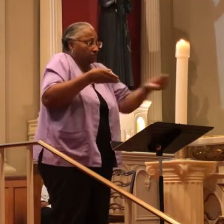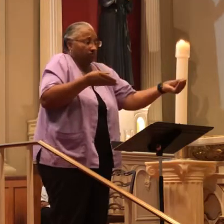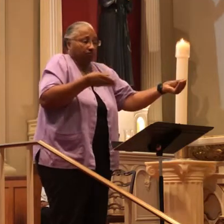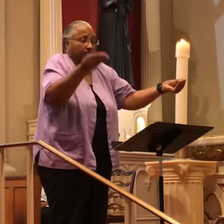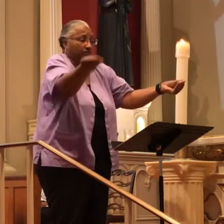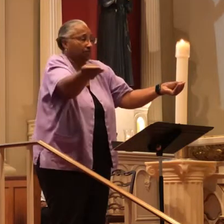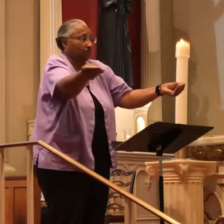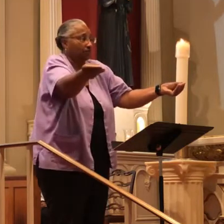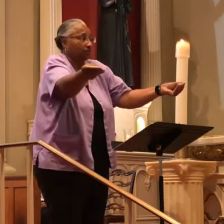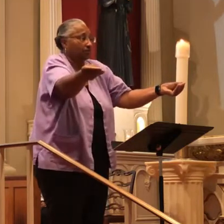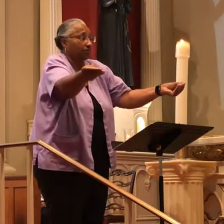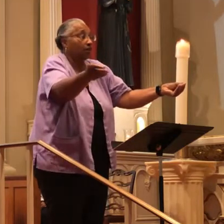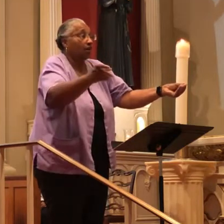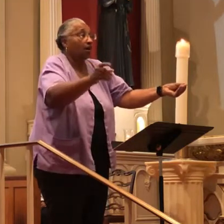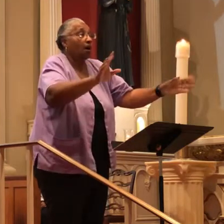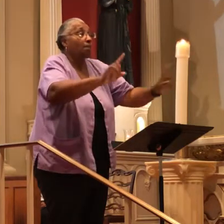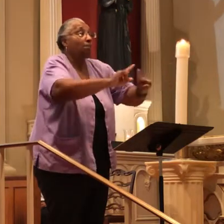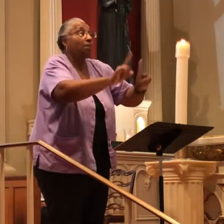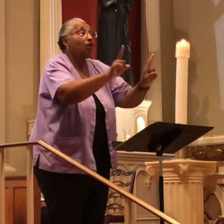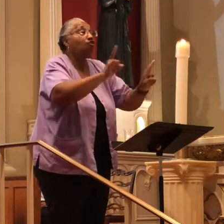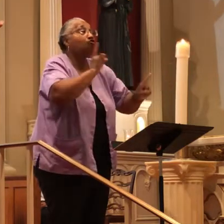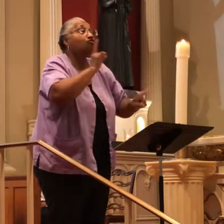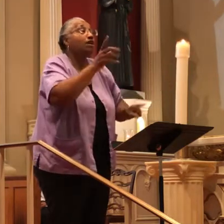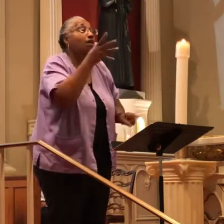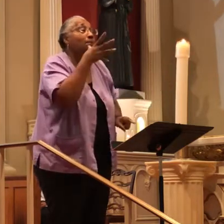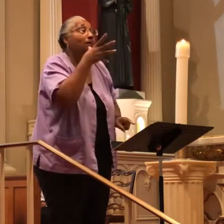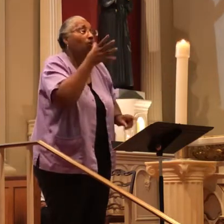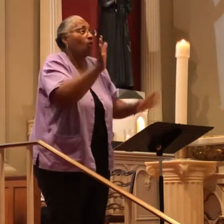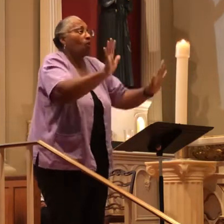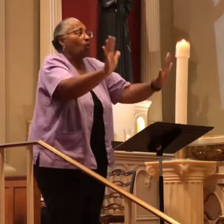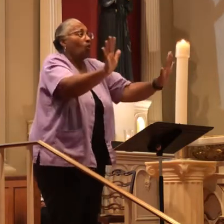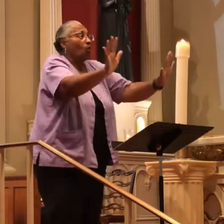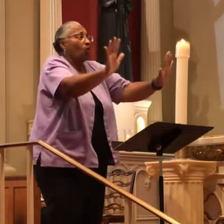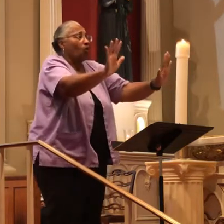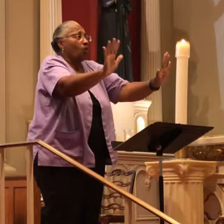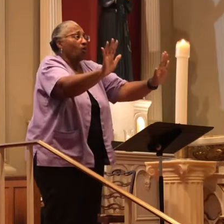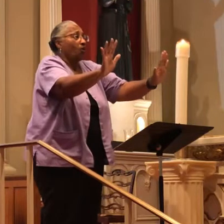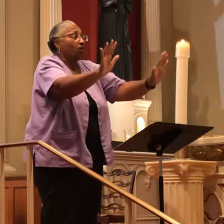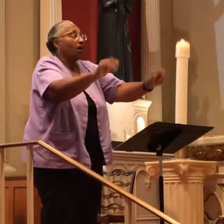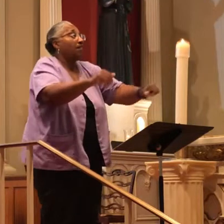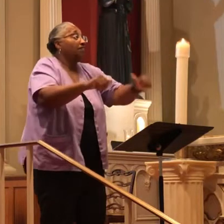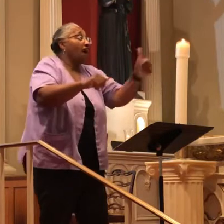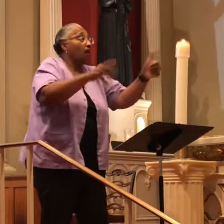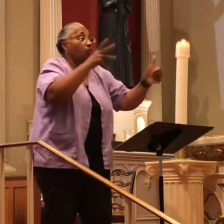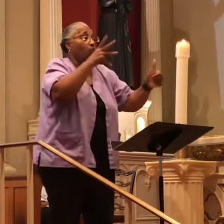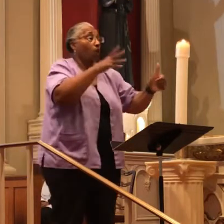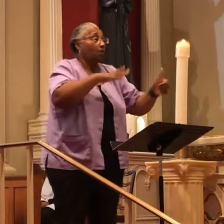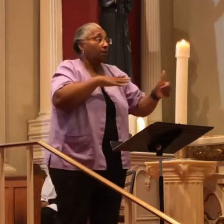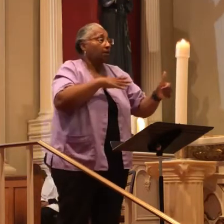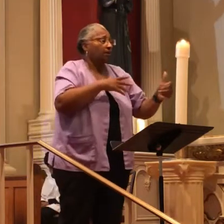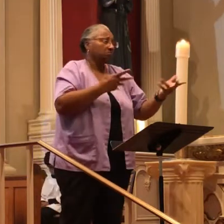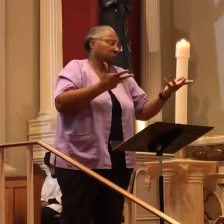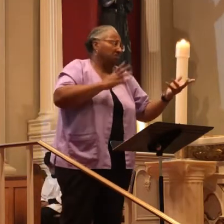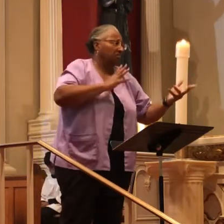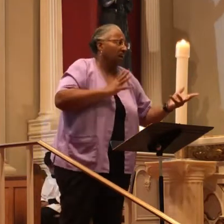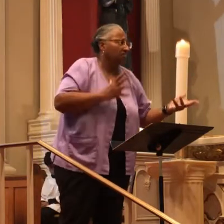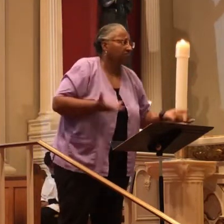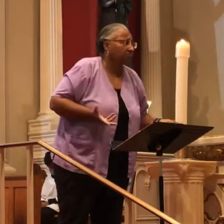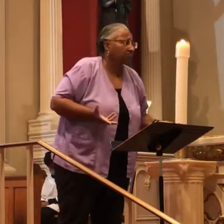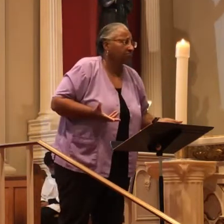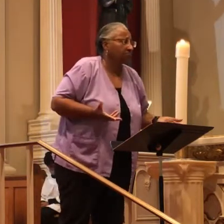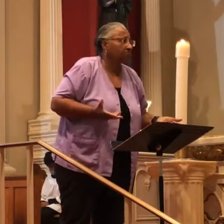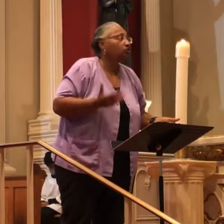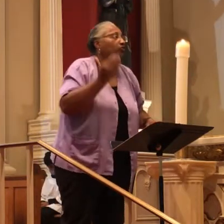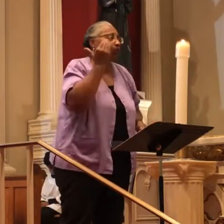no, don't do that. The other one was willing to go ahead with that horrible decision. And of